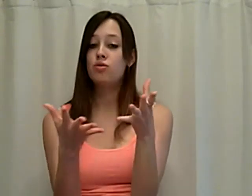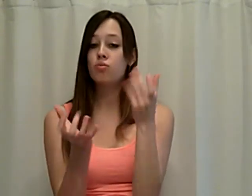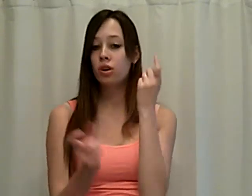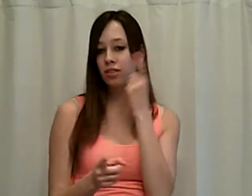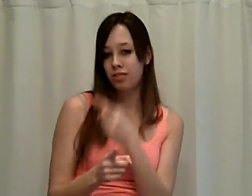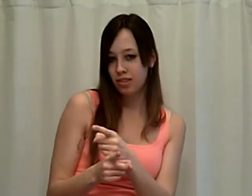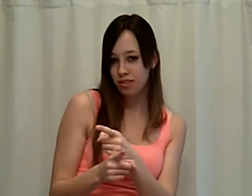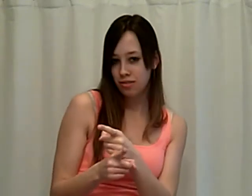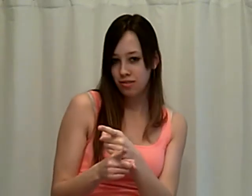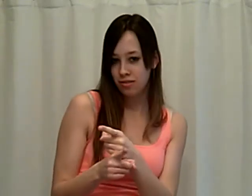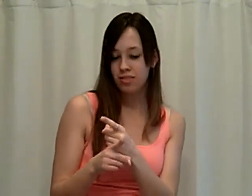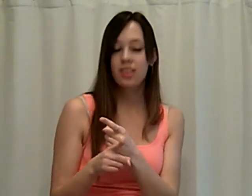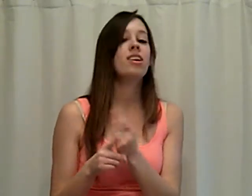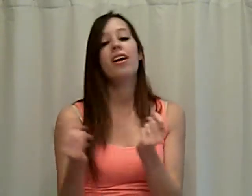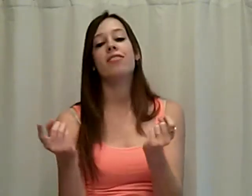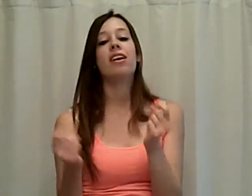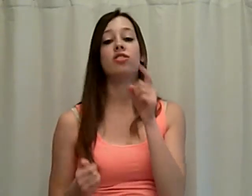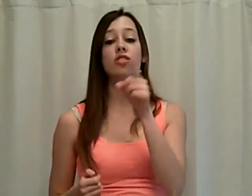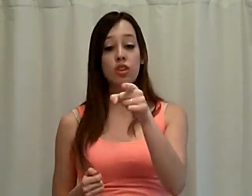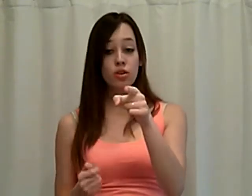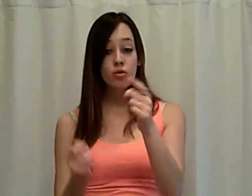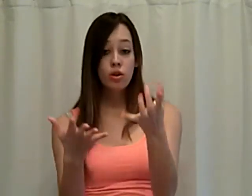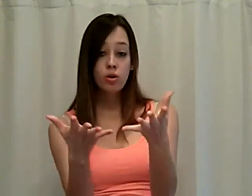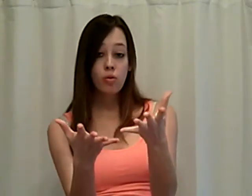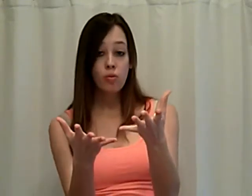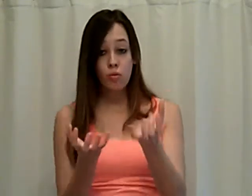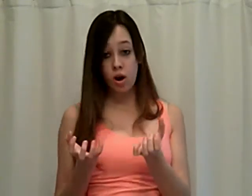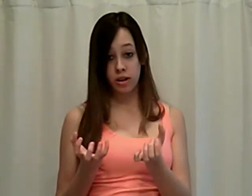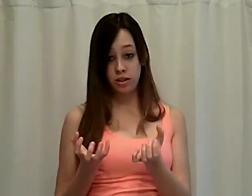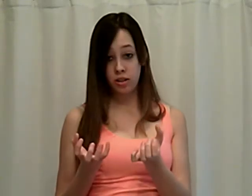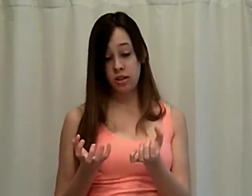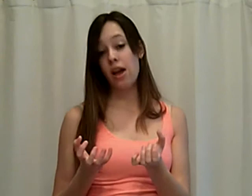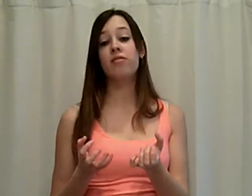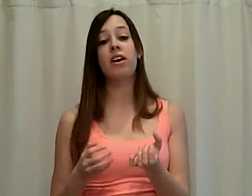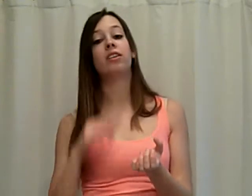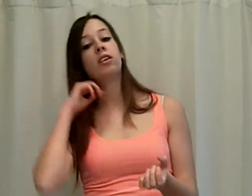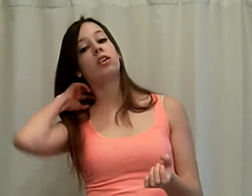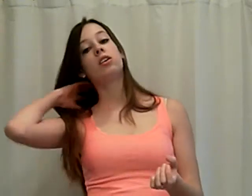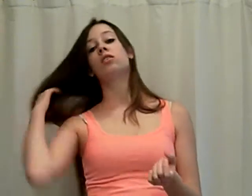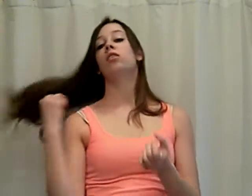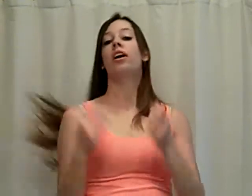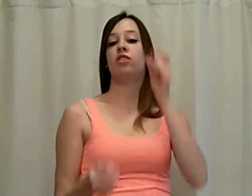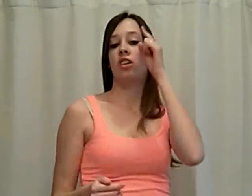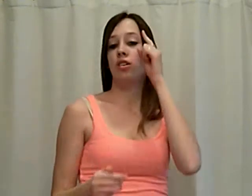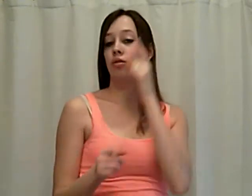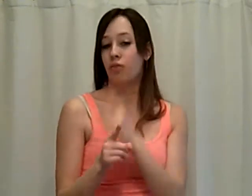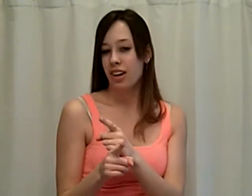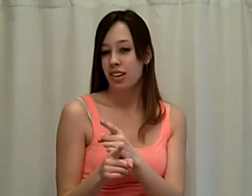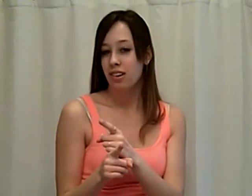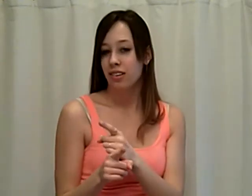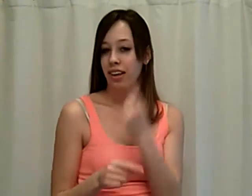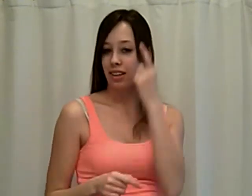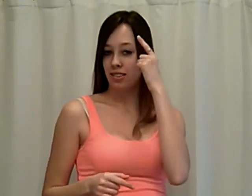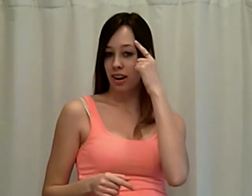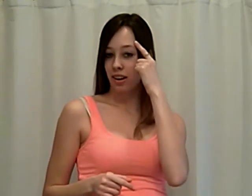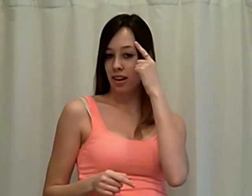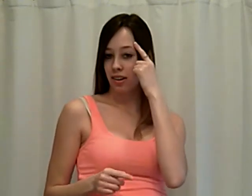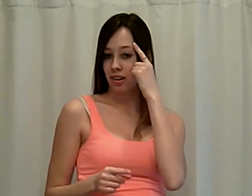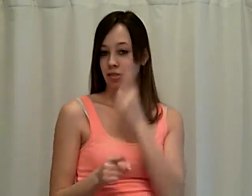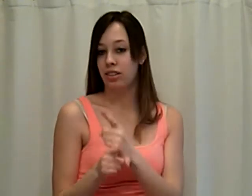want to. And that's you want, and then I just did right. Like you start here and you go